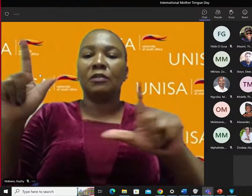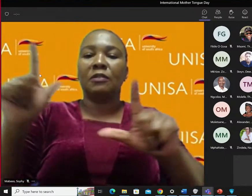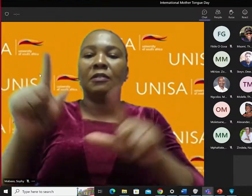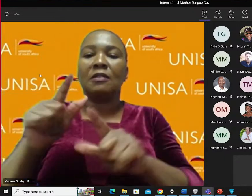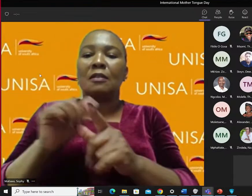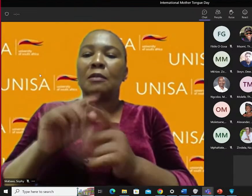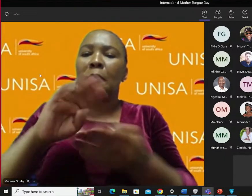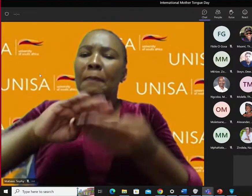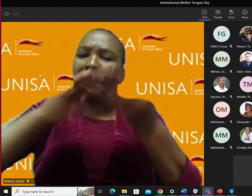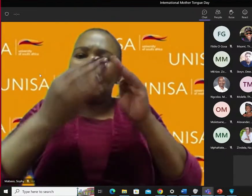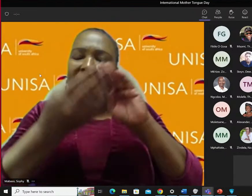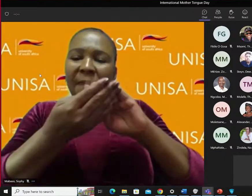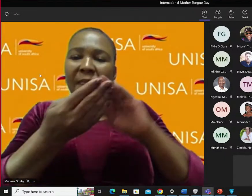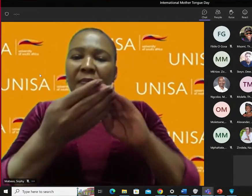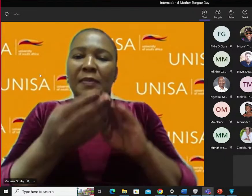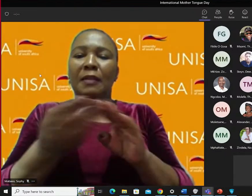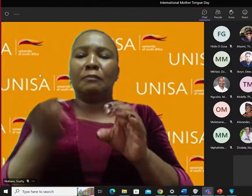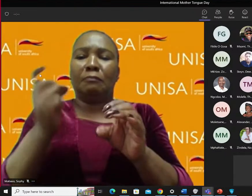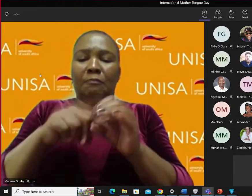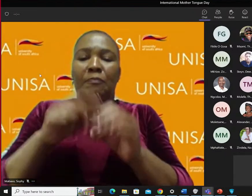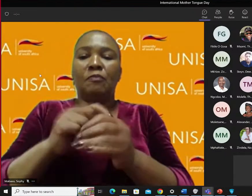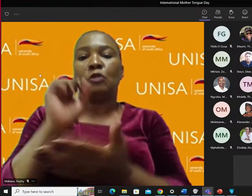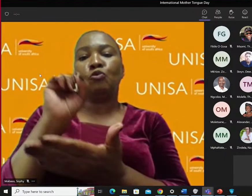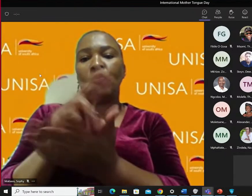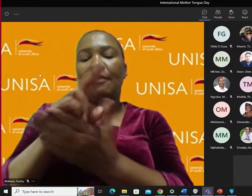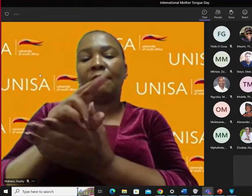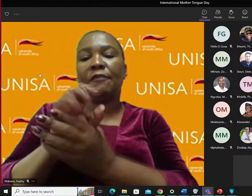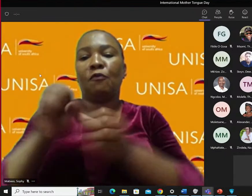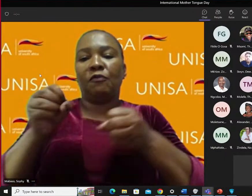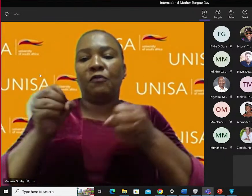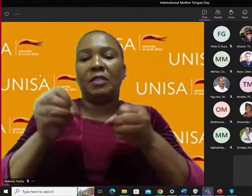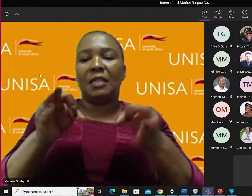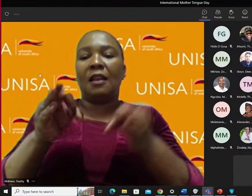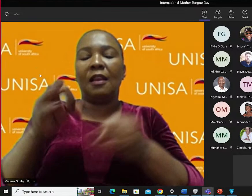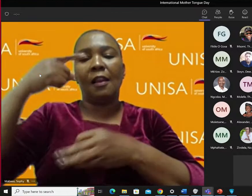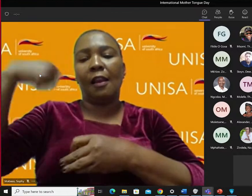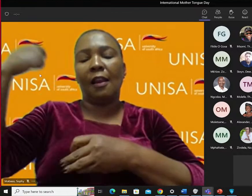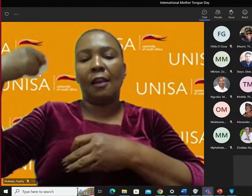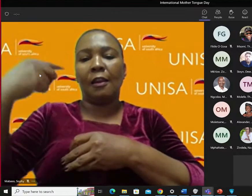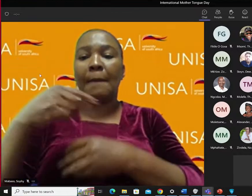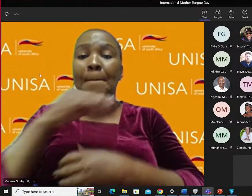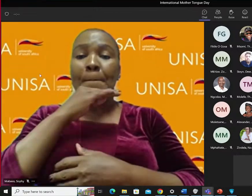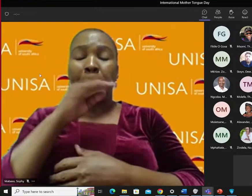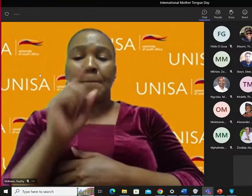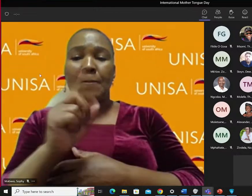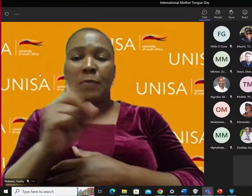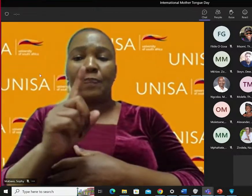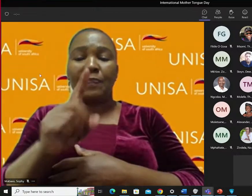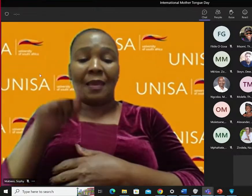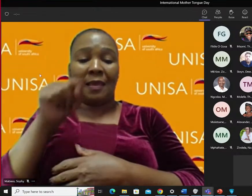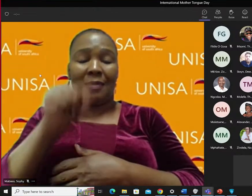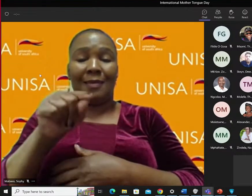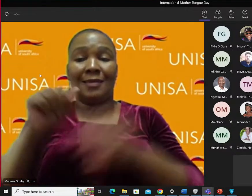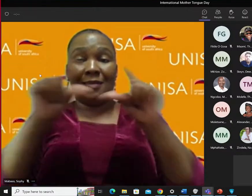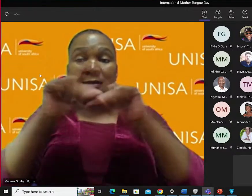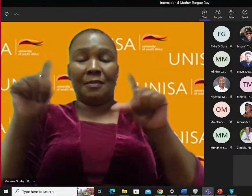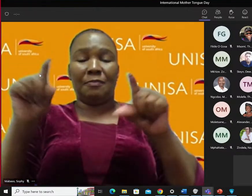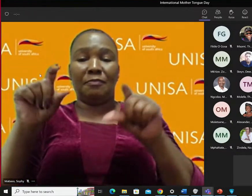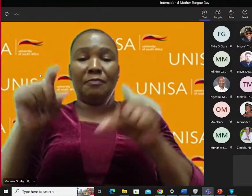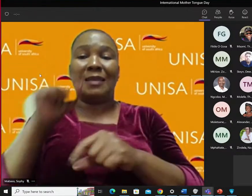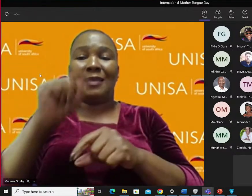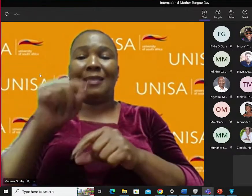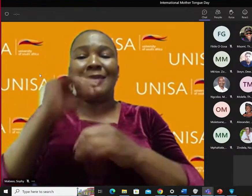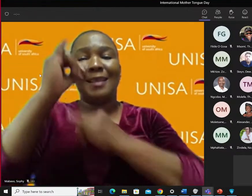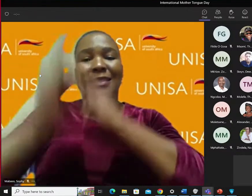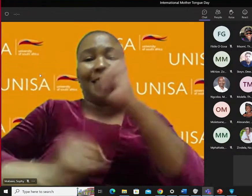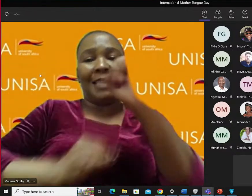been gazetted to become the 12th official language. So, meaning that this theme, which is an international